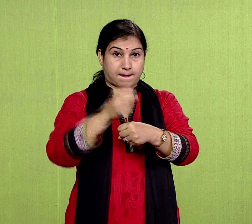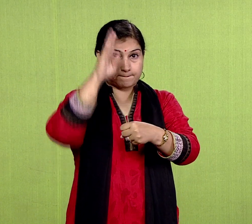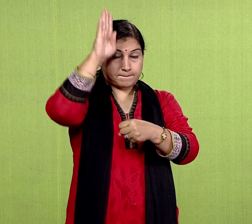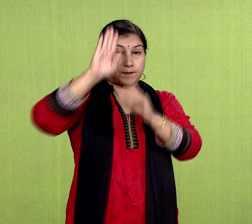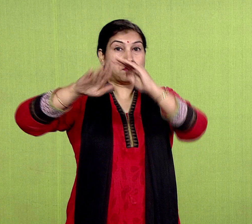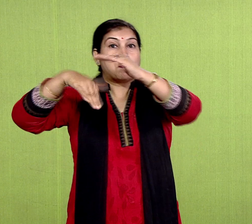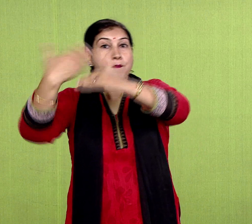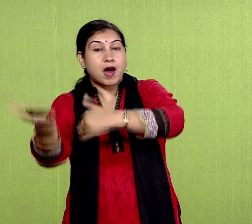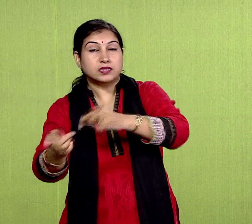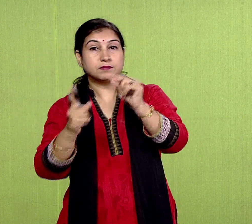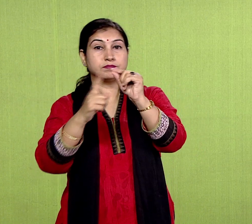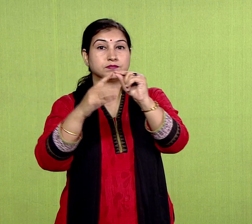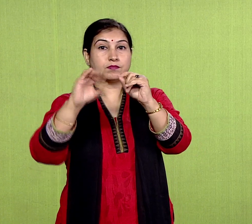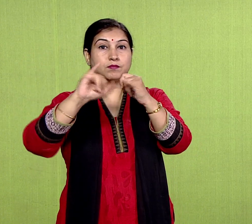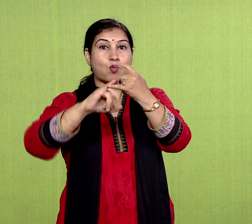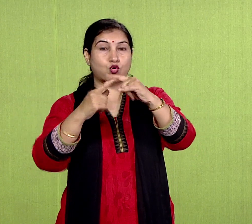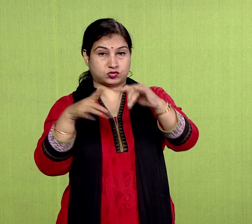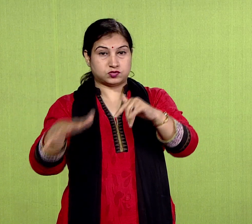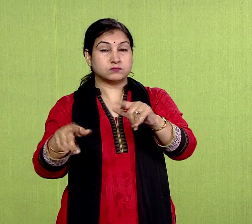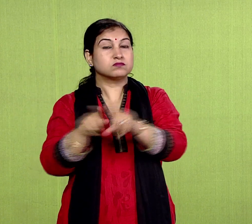Learners, after the fall of the Gupta Empire